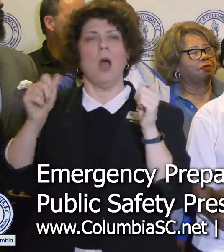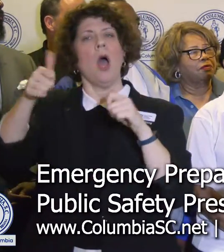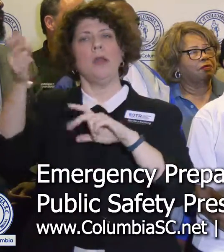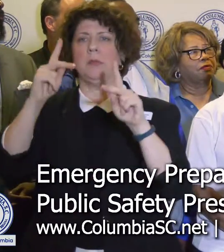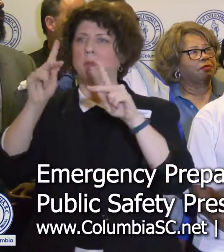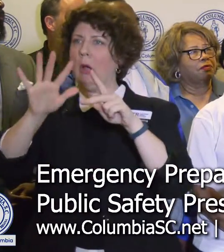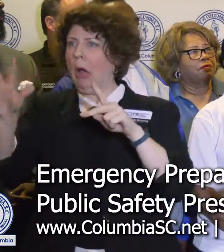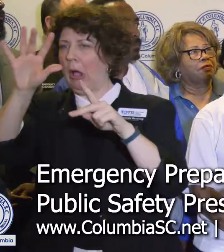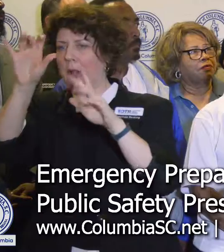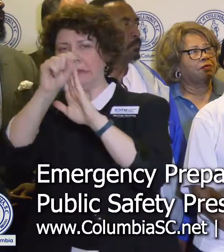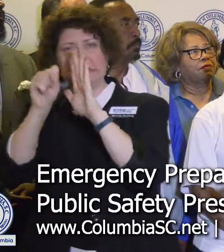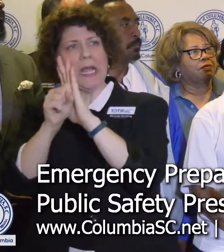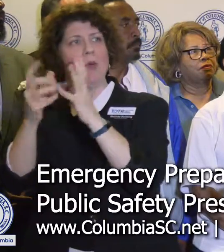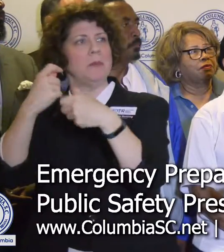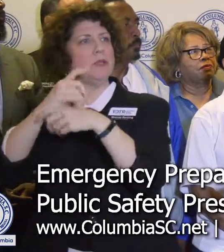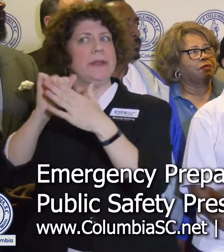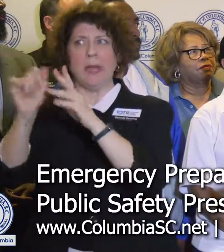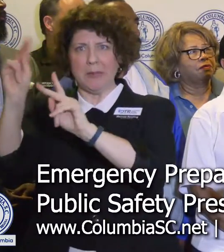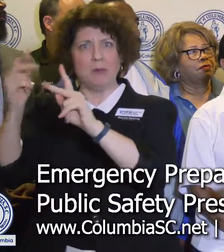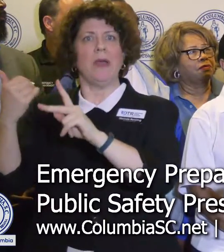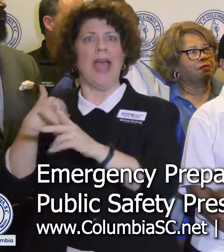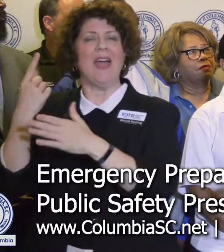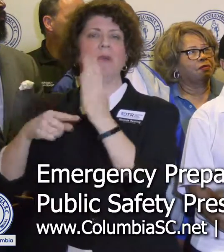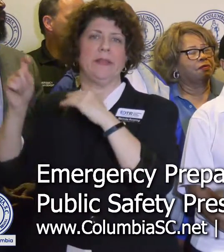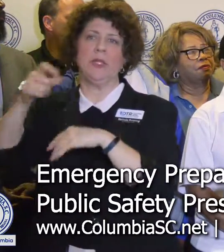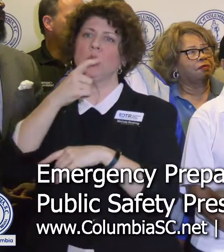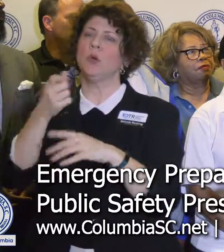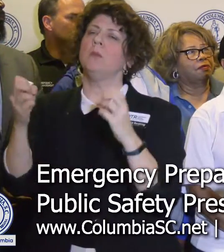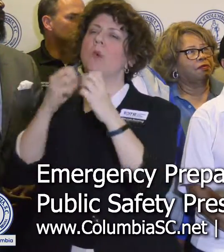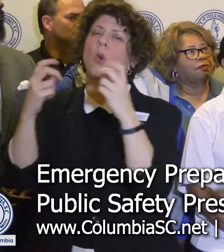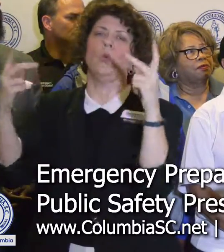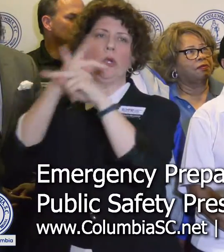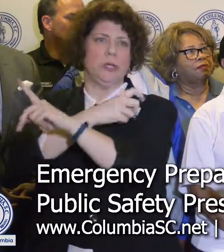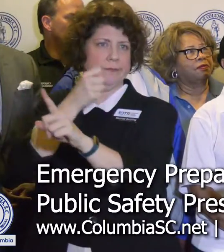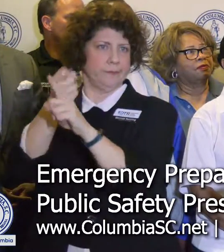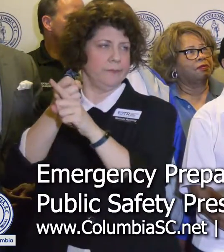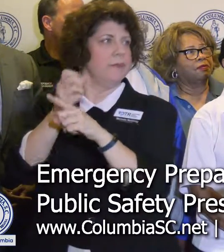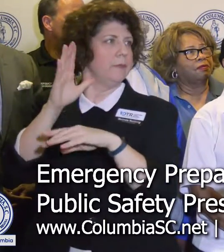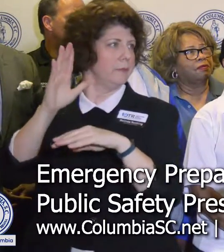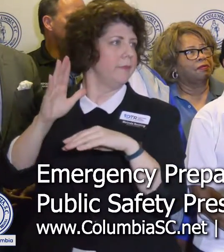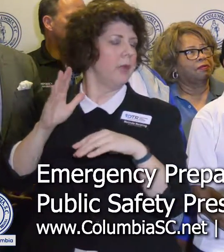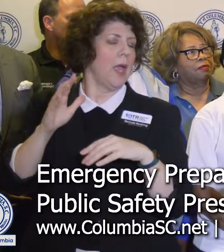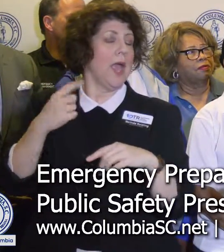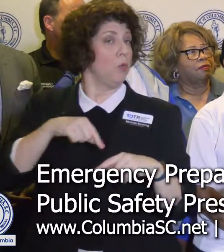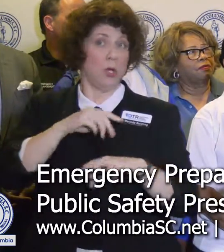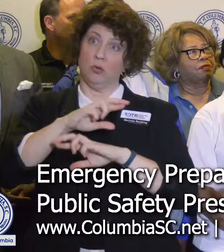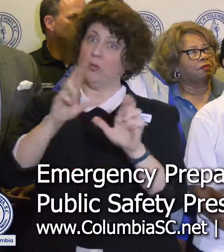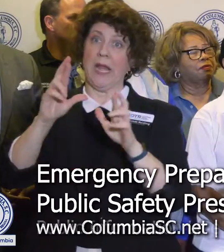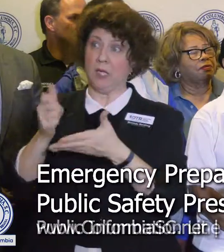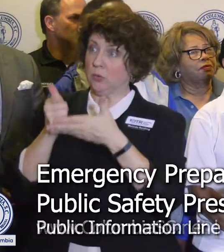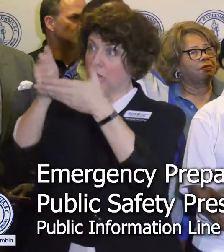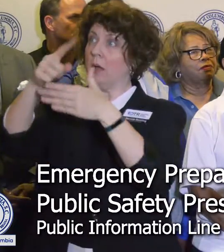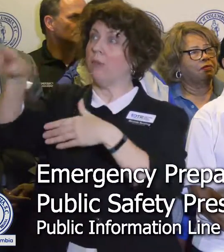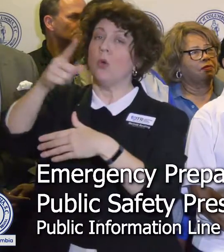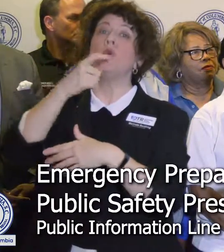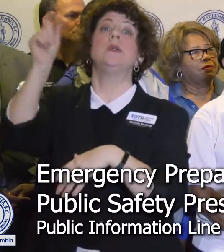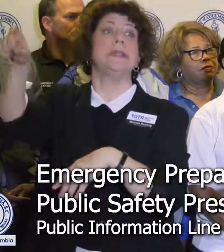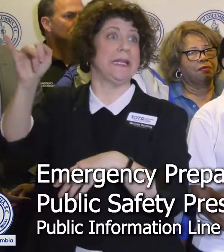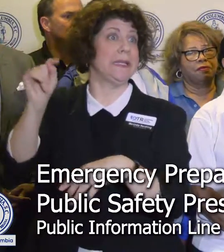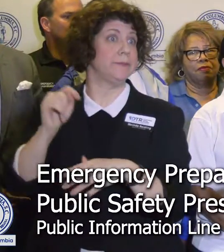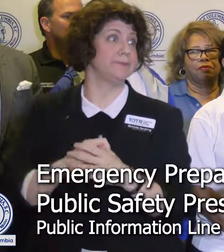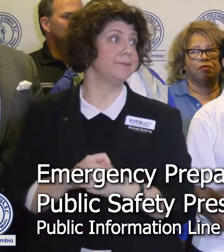this have what they need. And we're certainly prepared to step up and do that as we